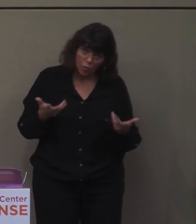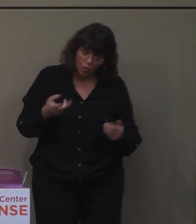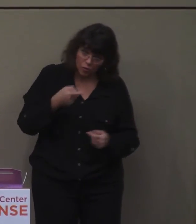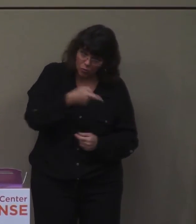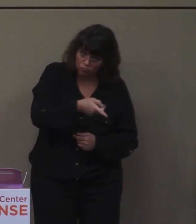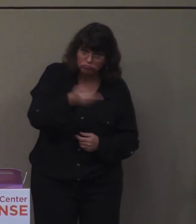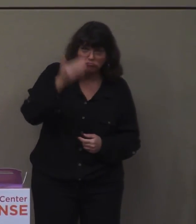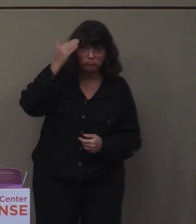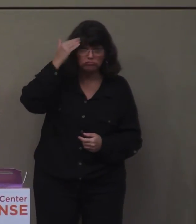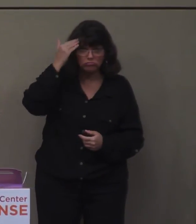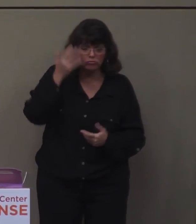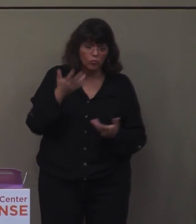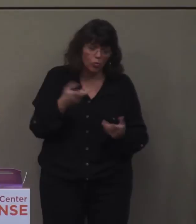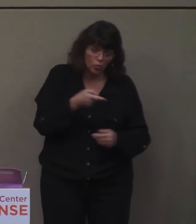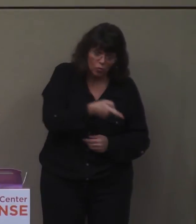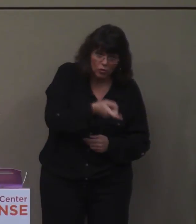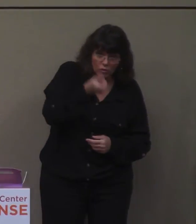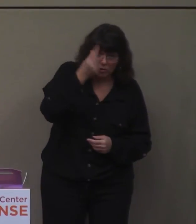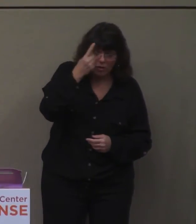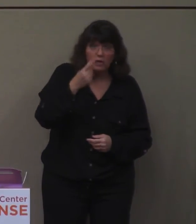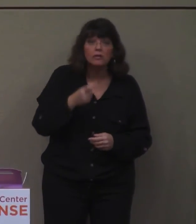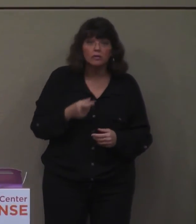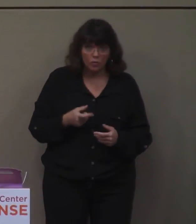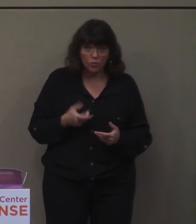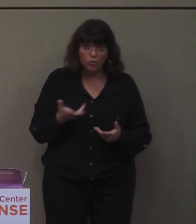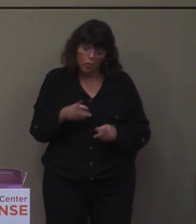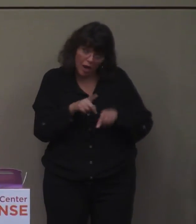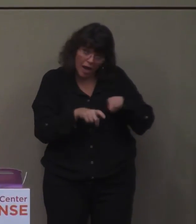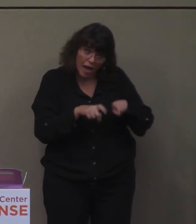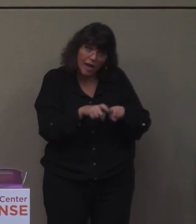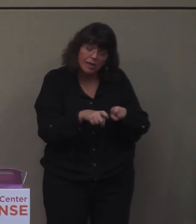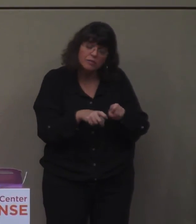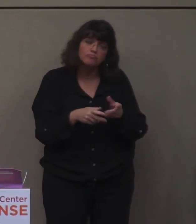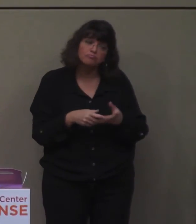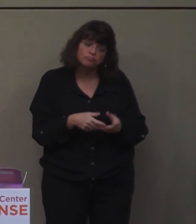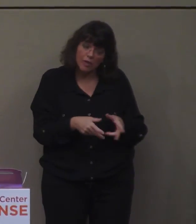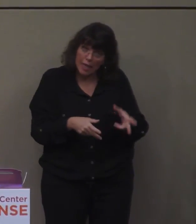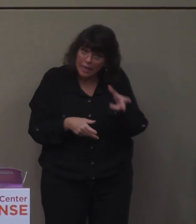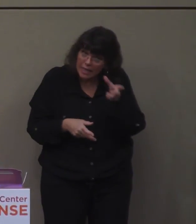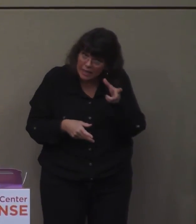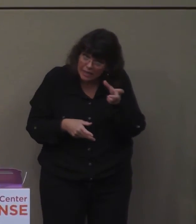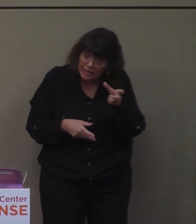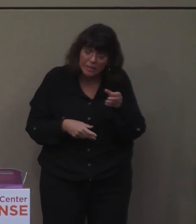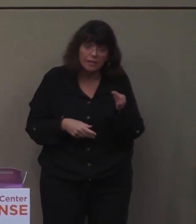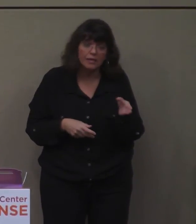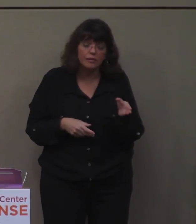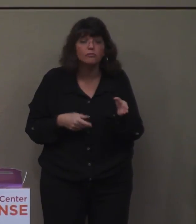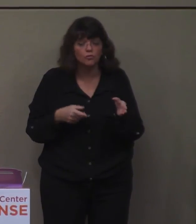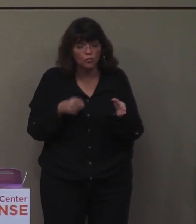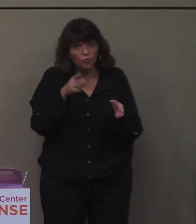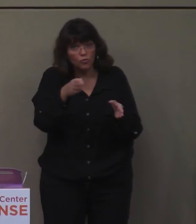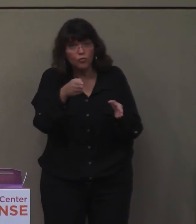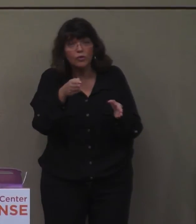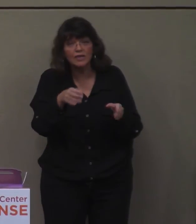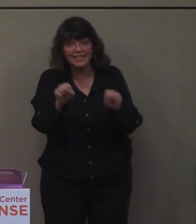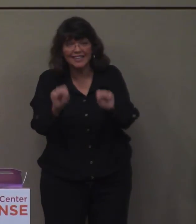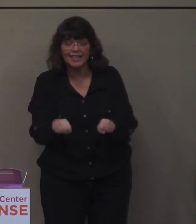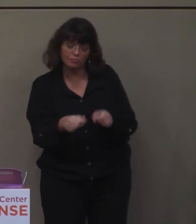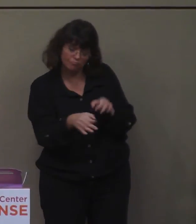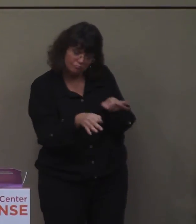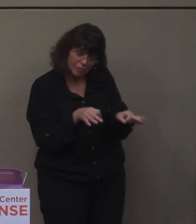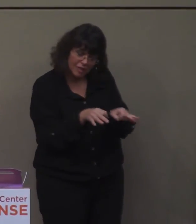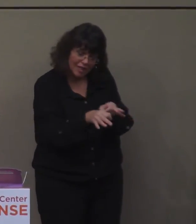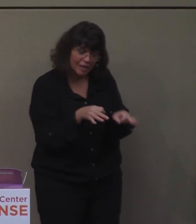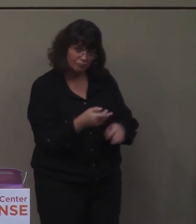would sit with them and kind of explain what's going on, and talk to them about, we're going to get through this. And, this